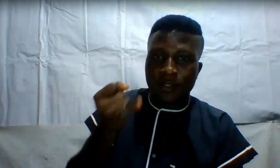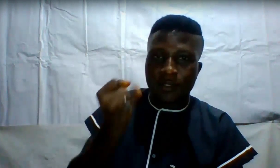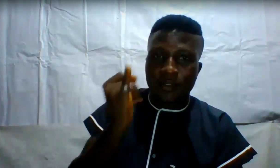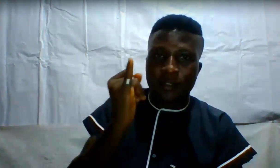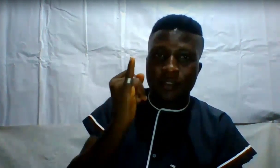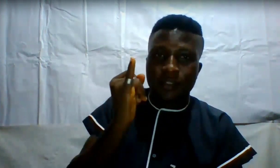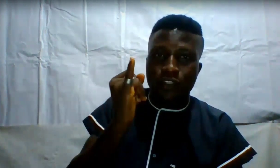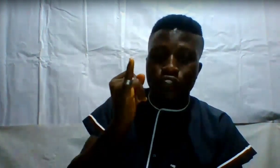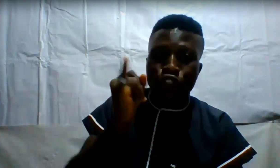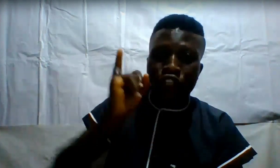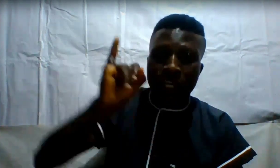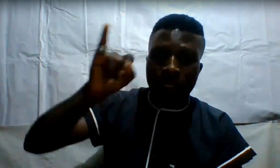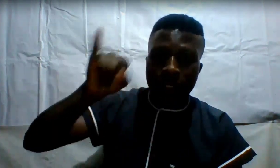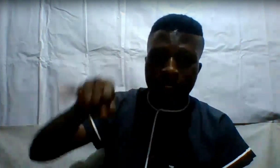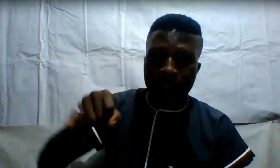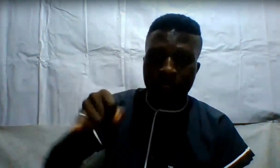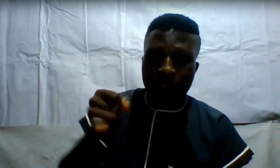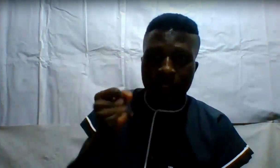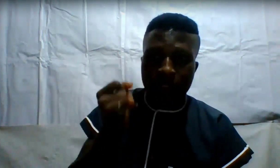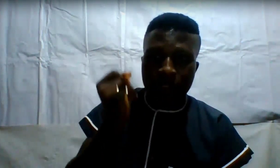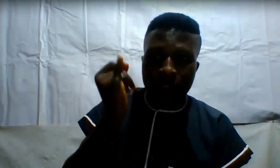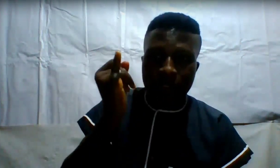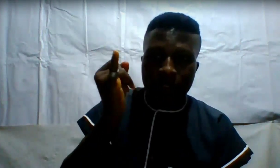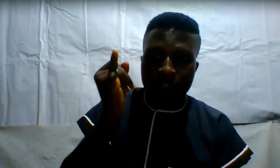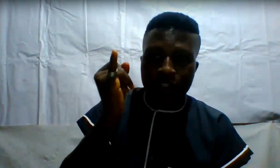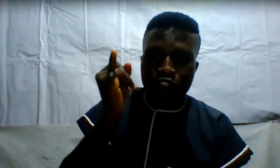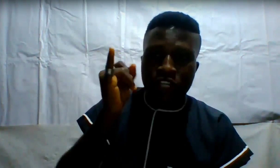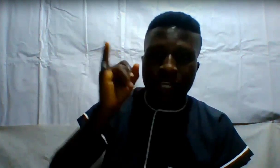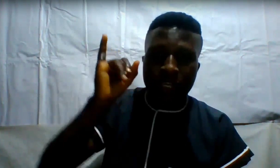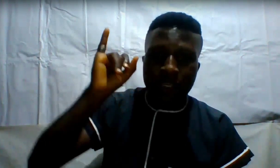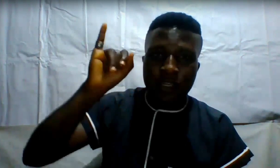J, J, right?